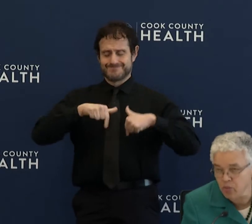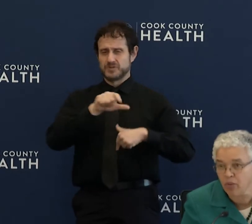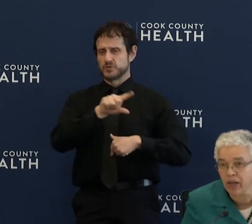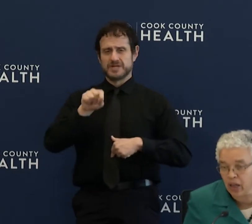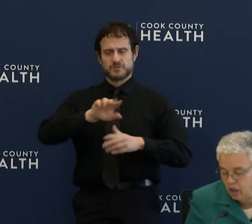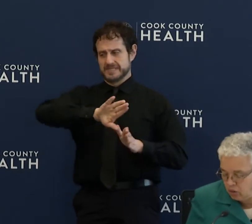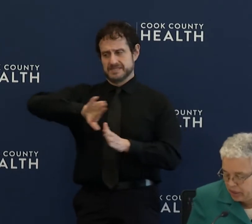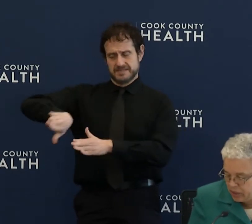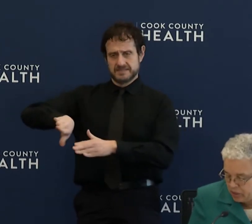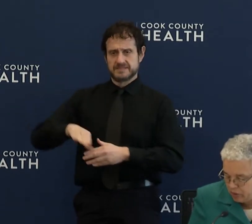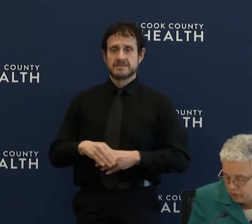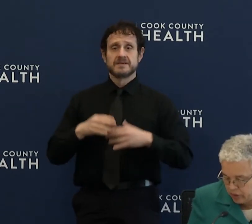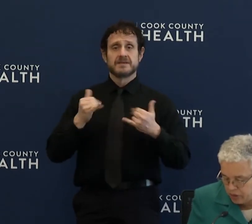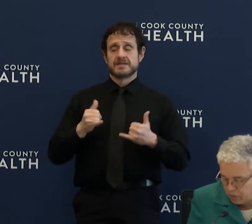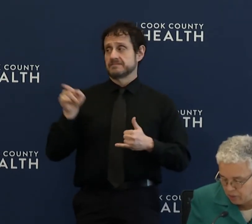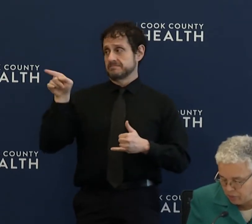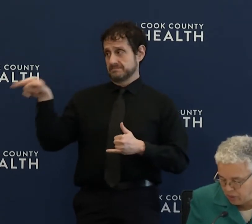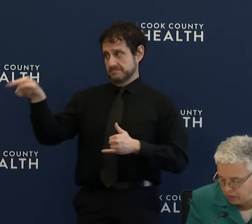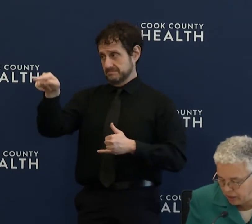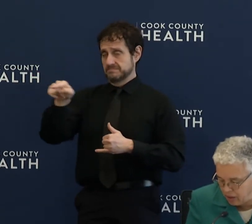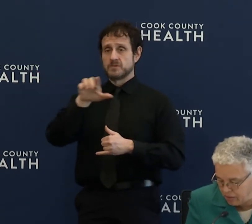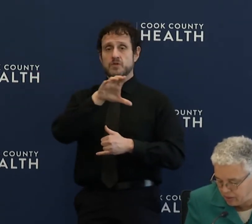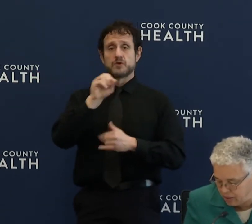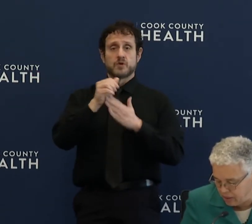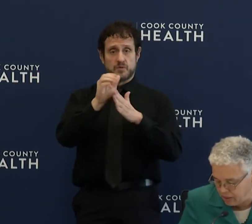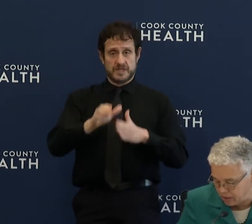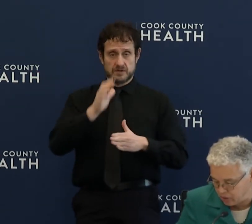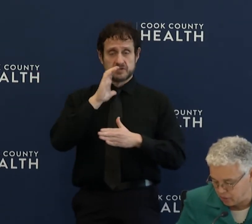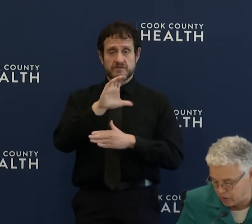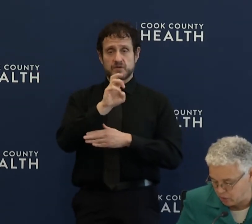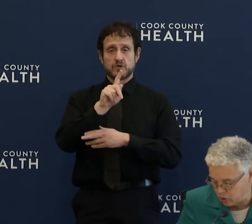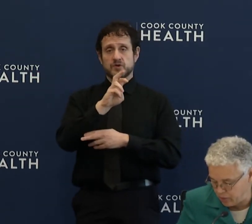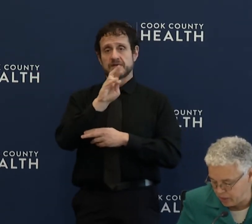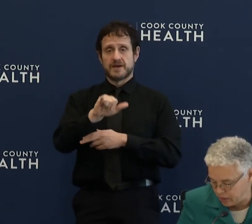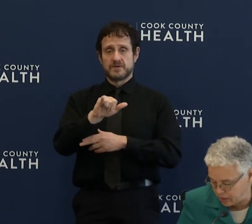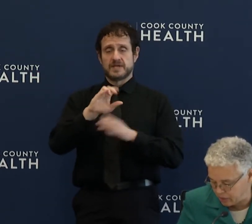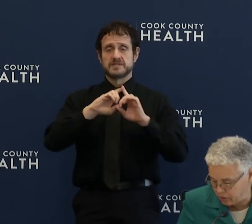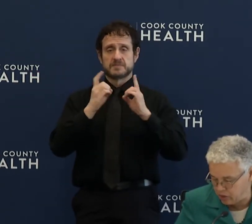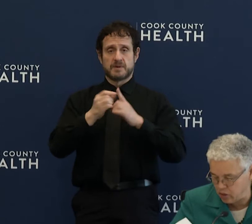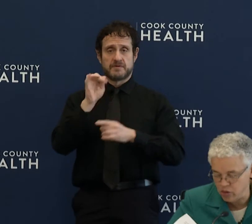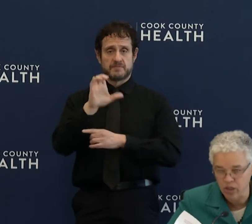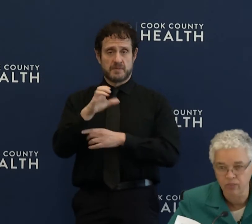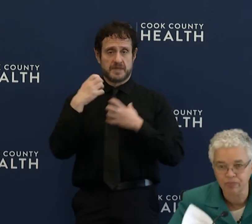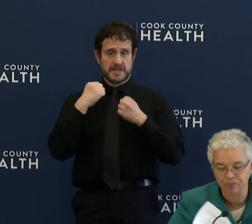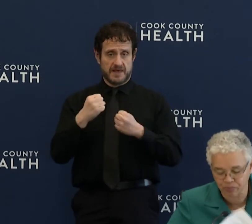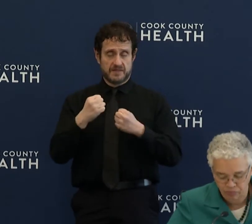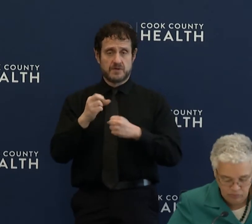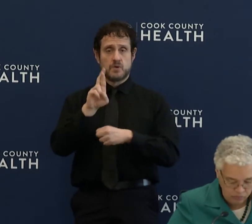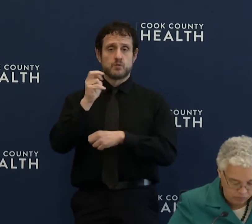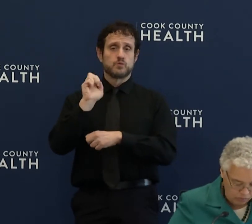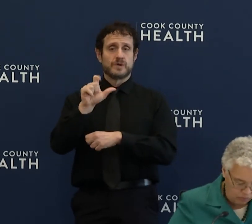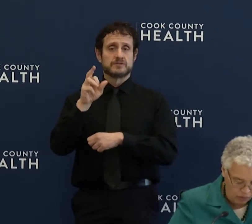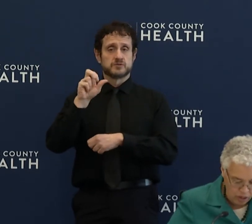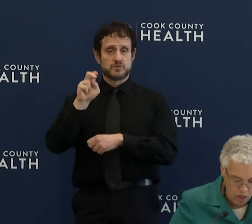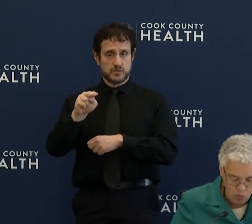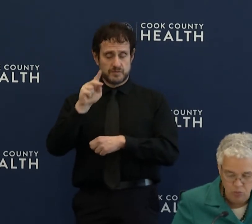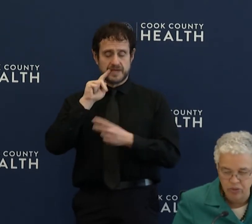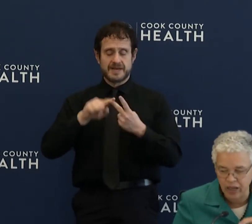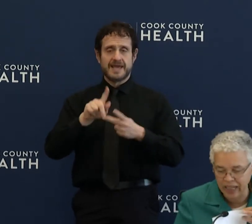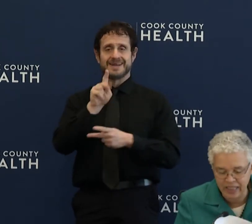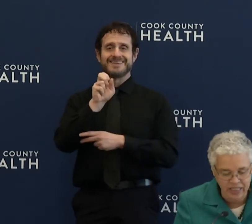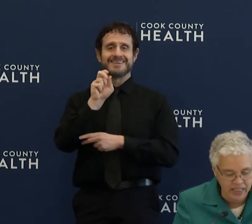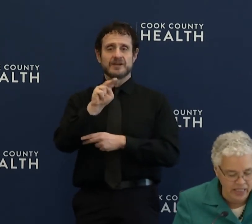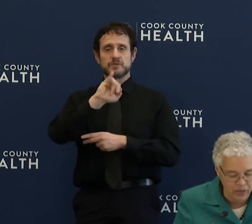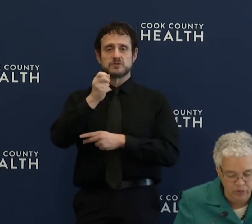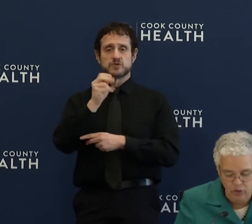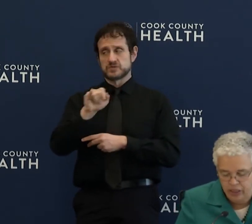In just a moment, our co-leads of the Cook County Department of Public Health, Drs. Rubin and Dr. Kiran Joshi, will